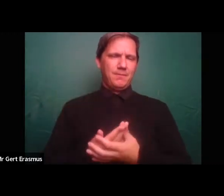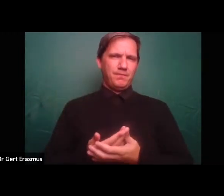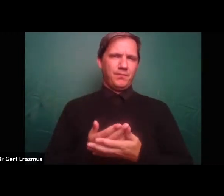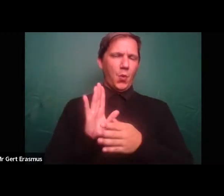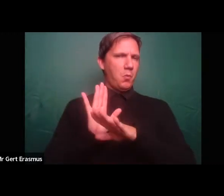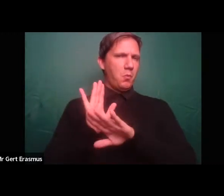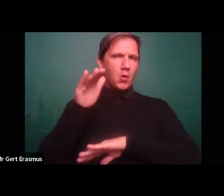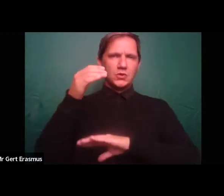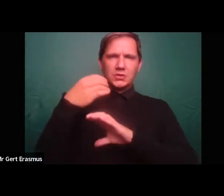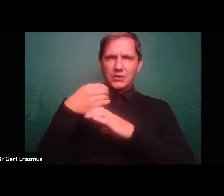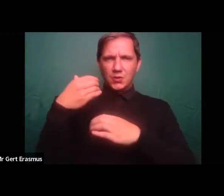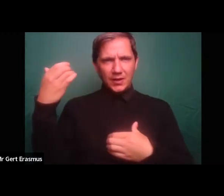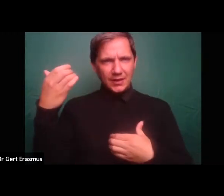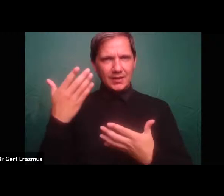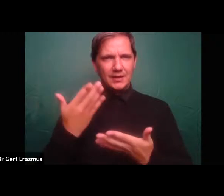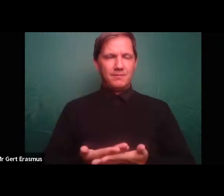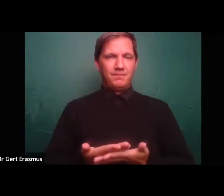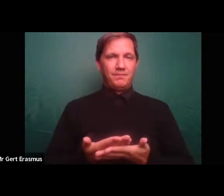education, the